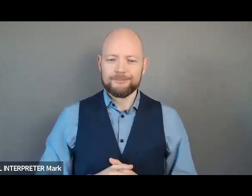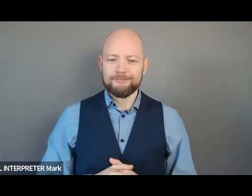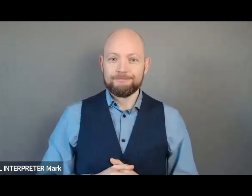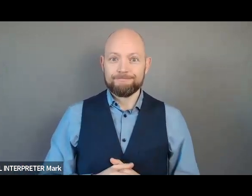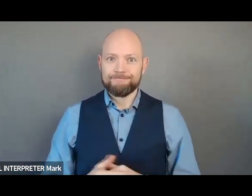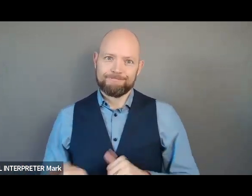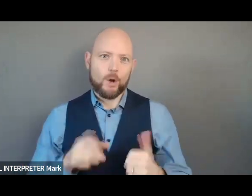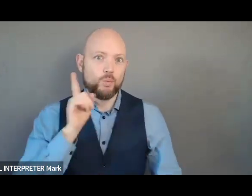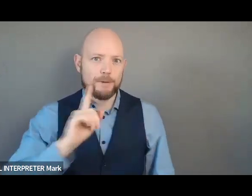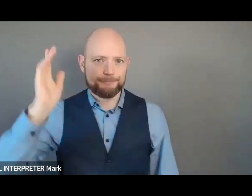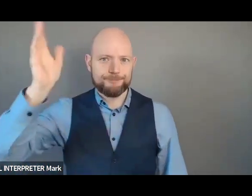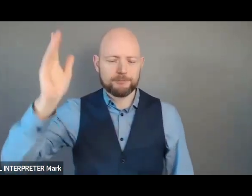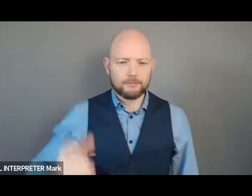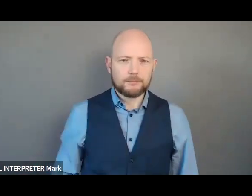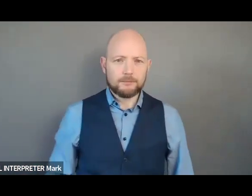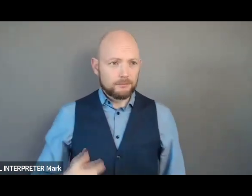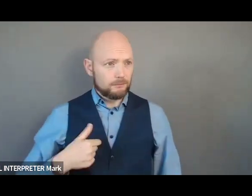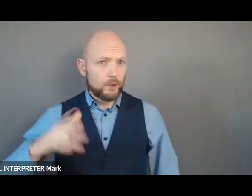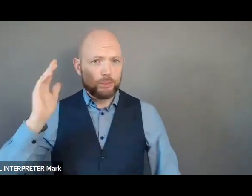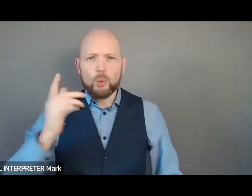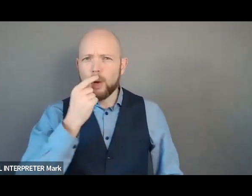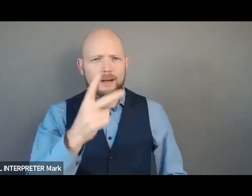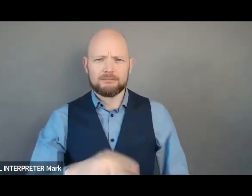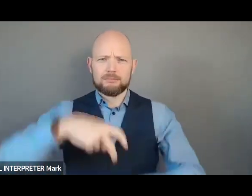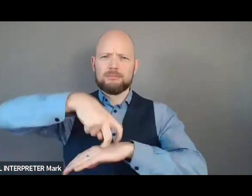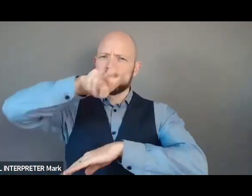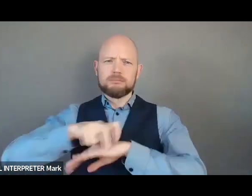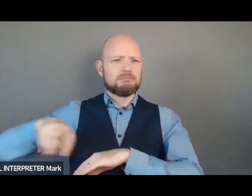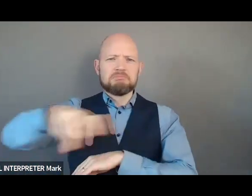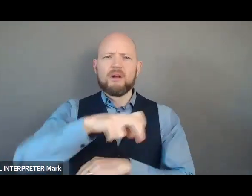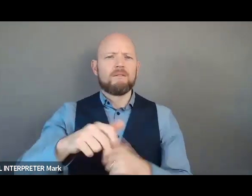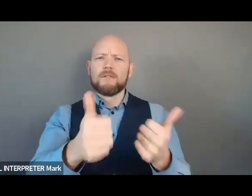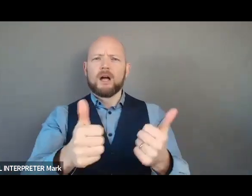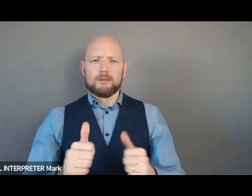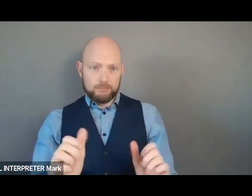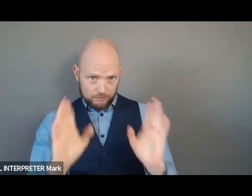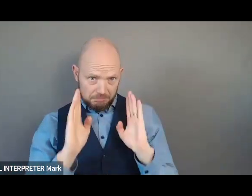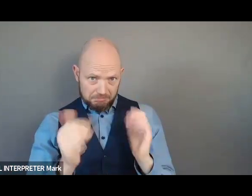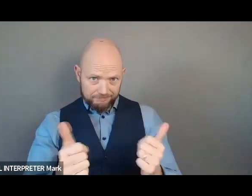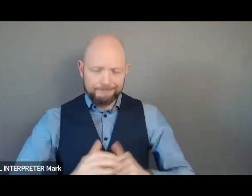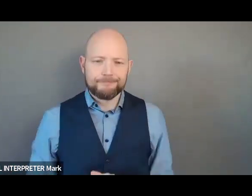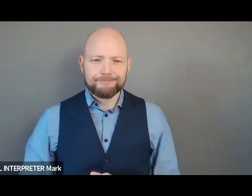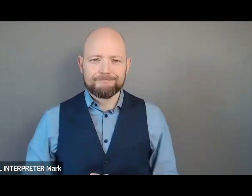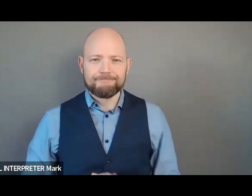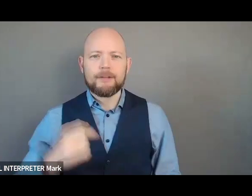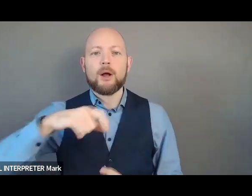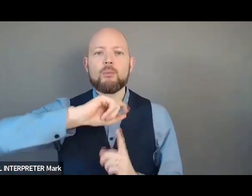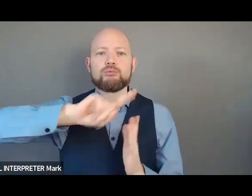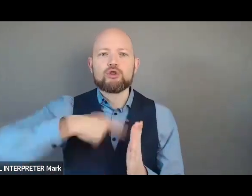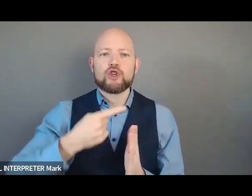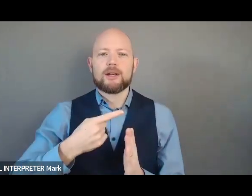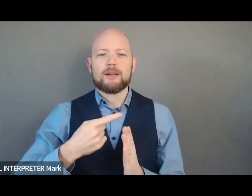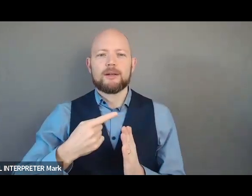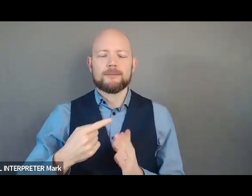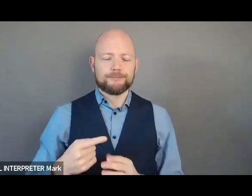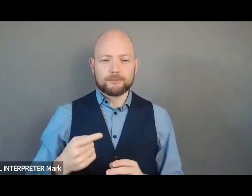stand, stretch, stim, whatever helps you to engage. In our project, We're working to make archives and